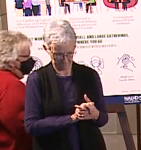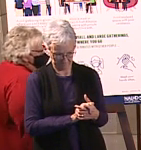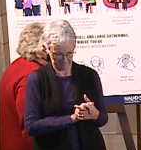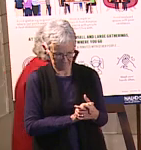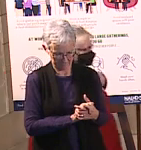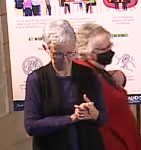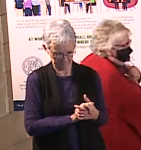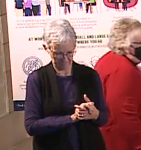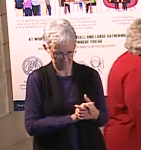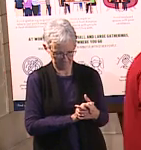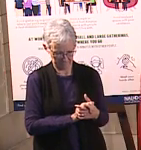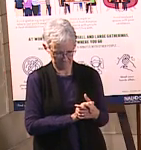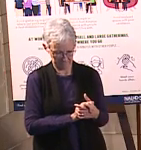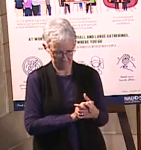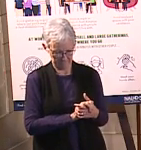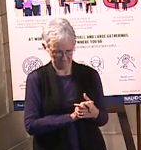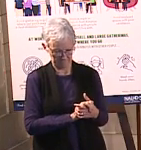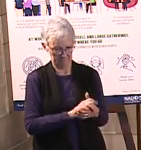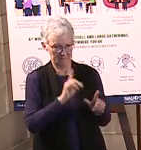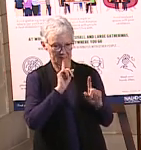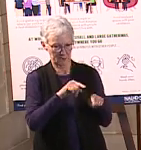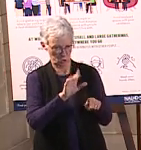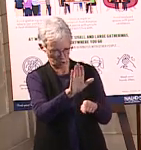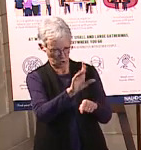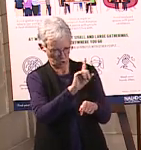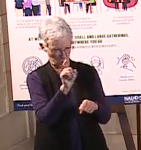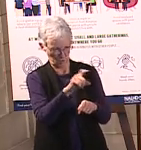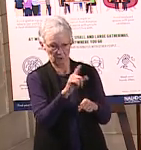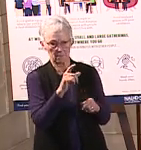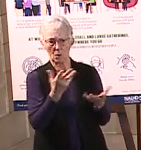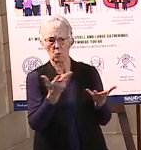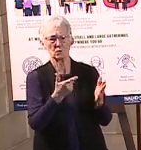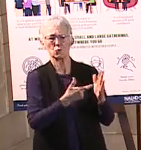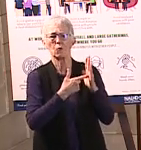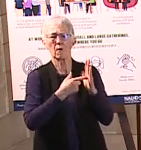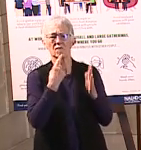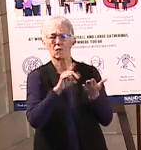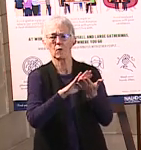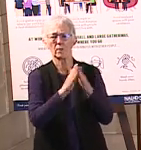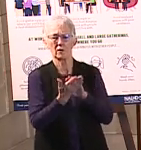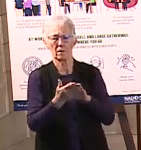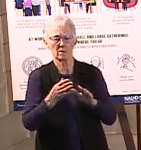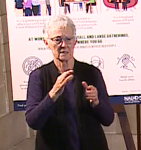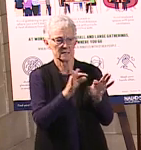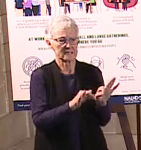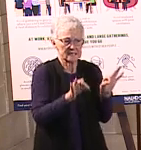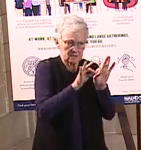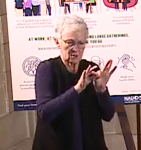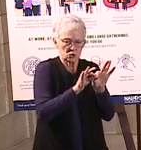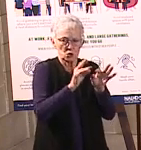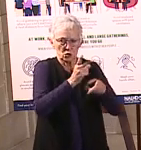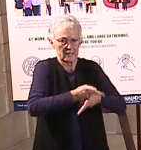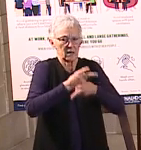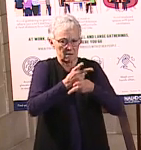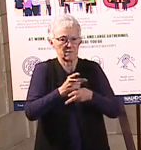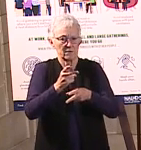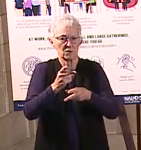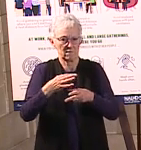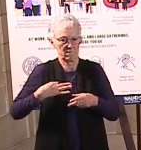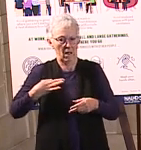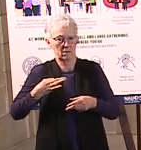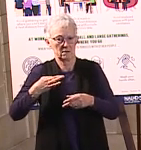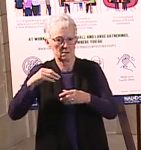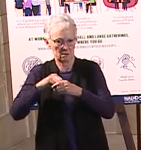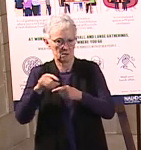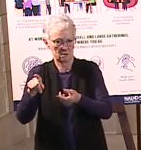caregiver. Sure, I'd be happy to, Martha. In the